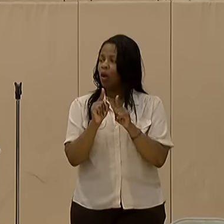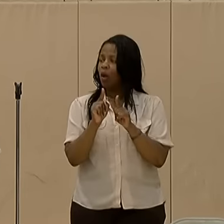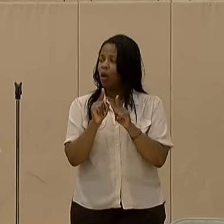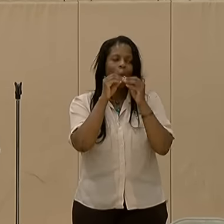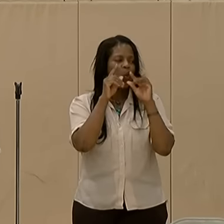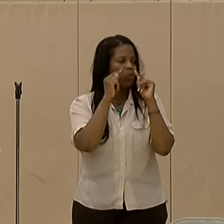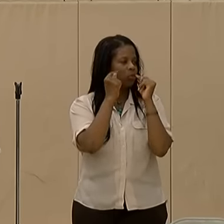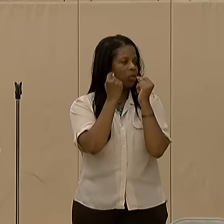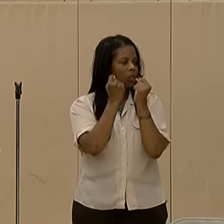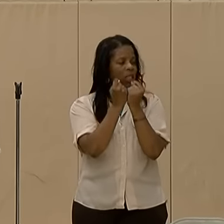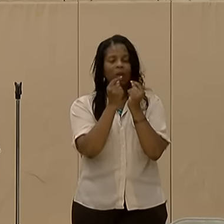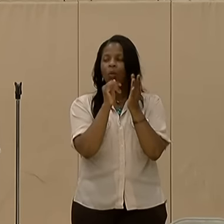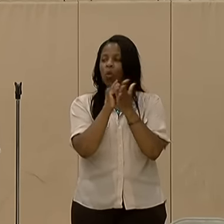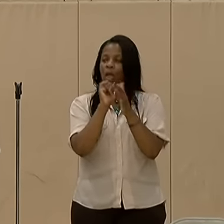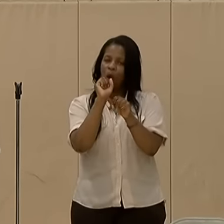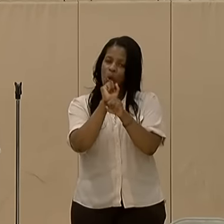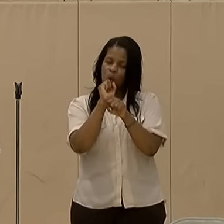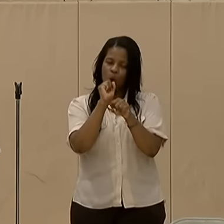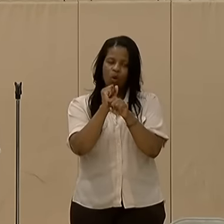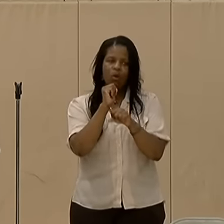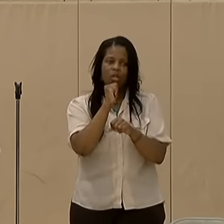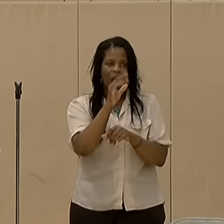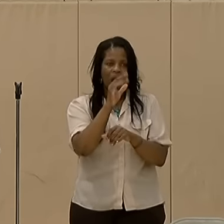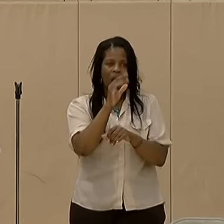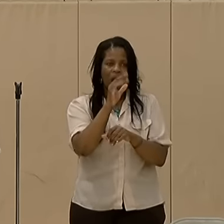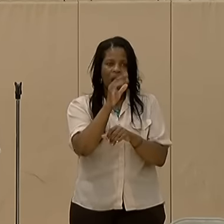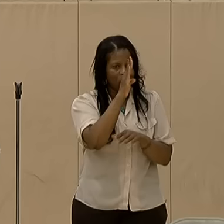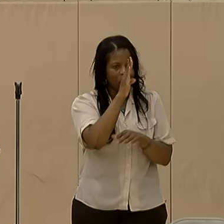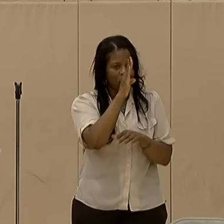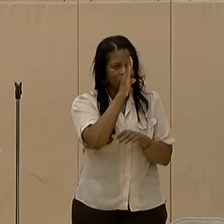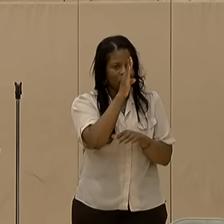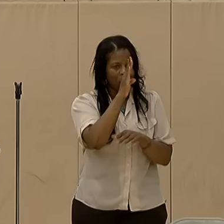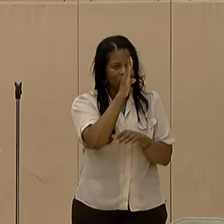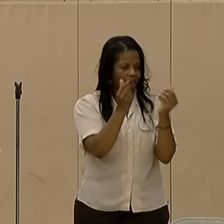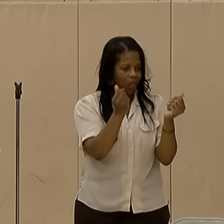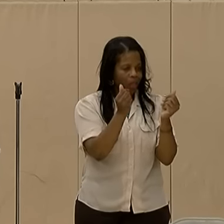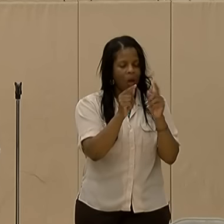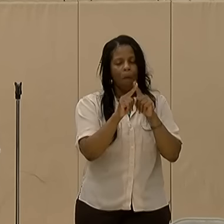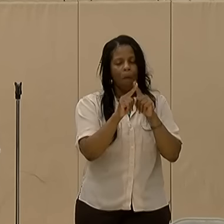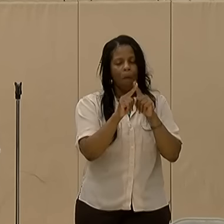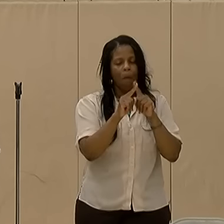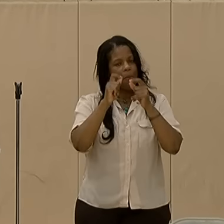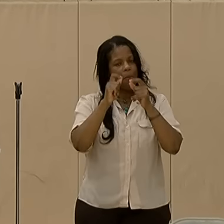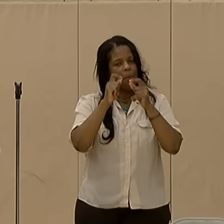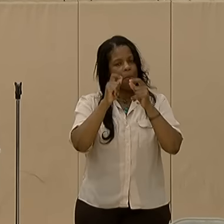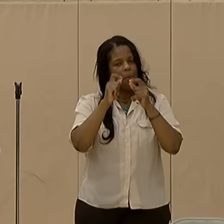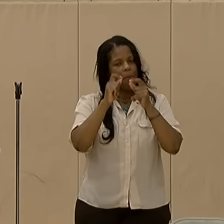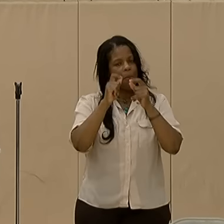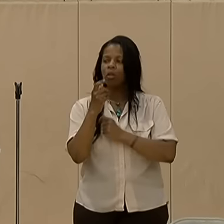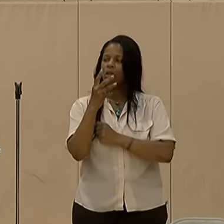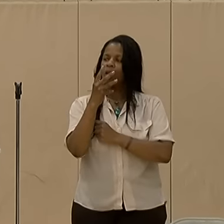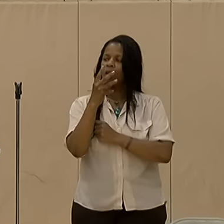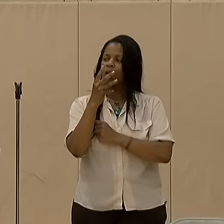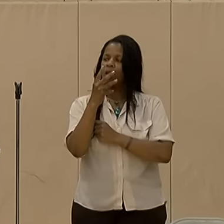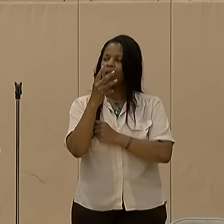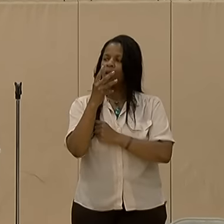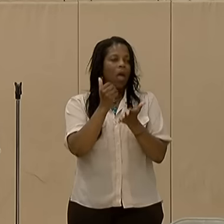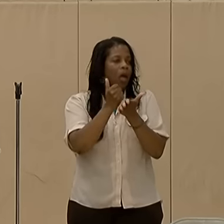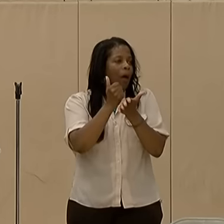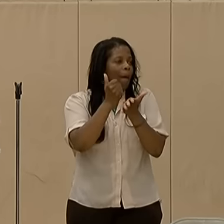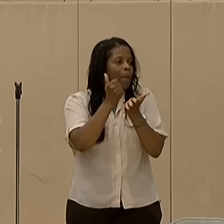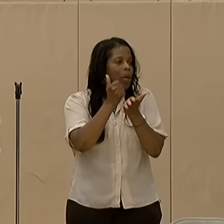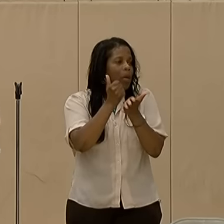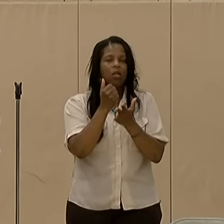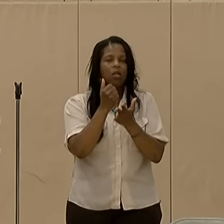that works not directly with extinguishing the fire, but managing and